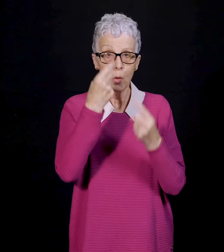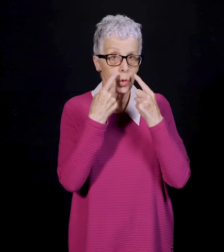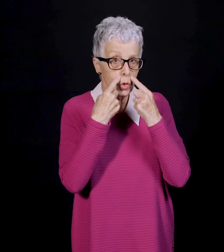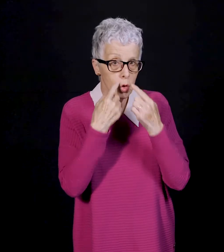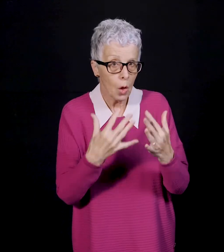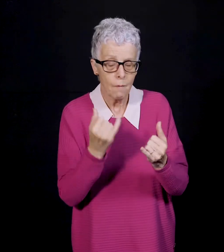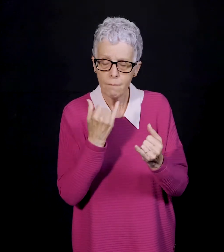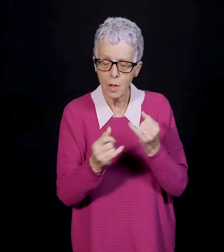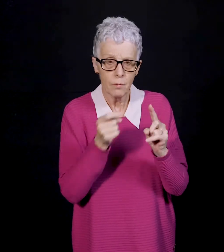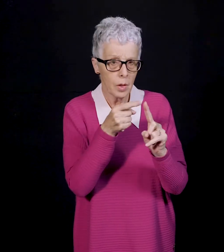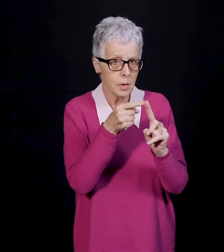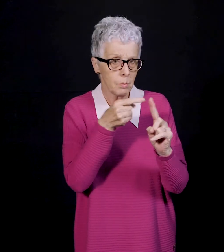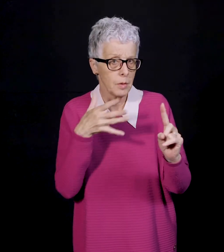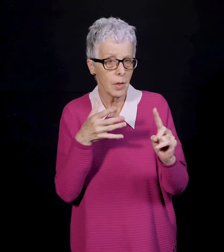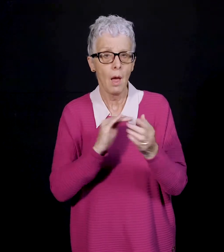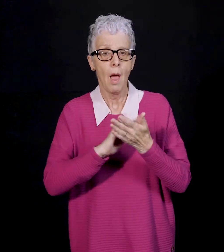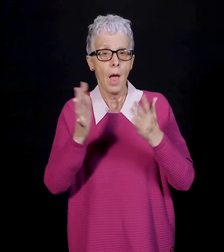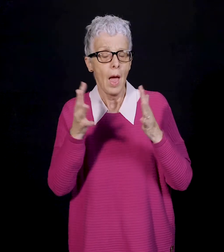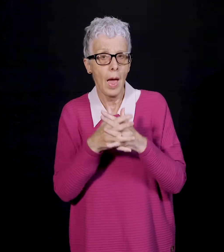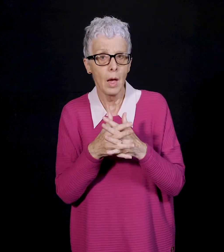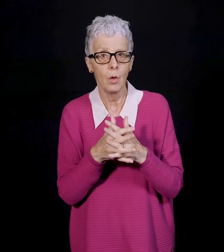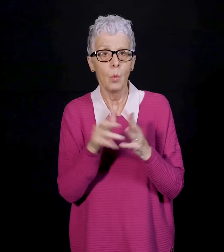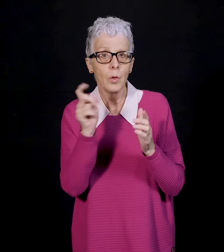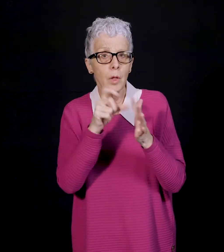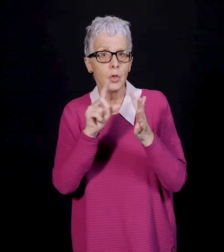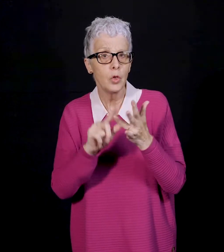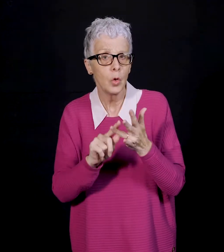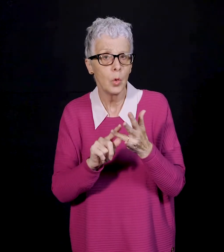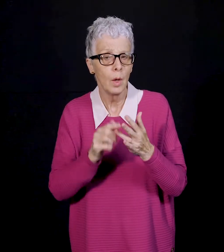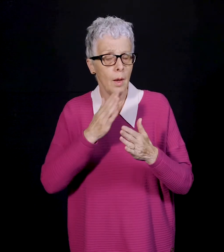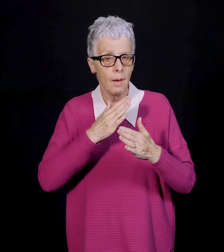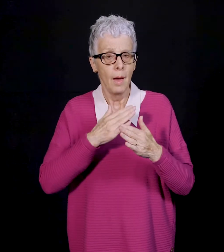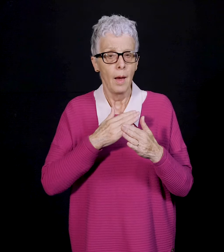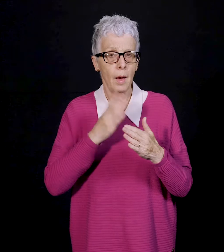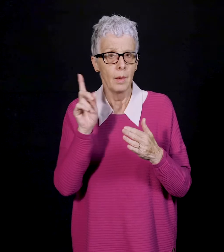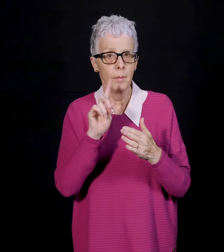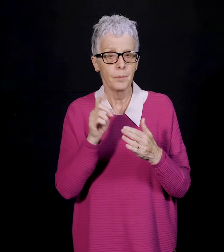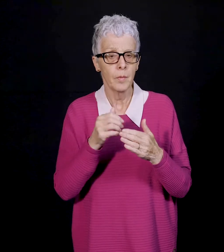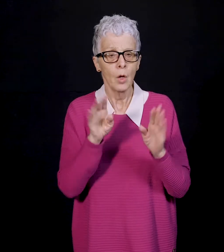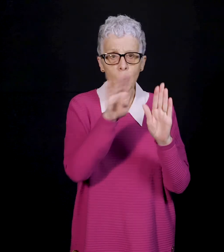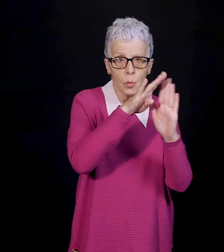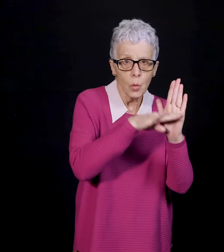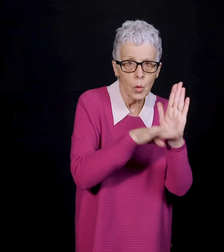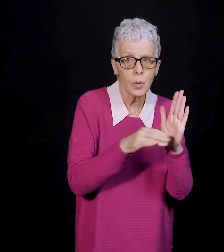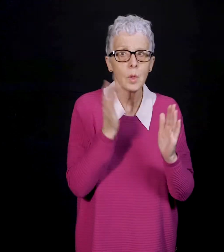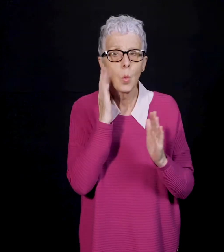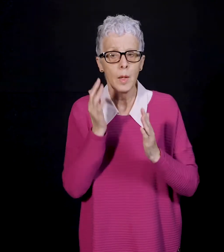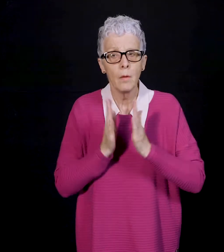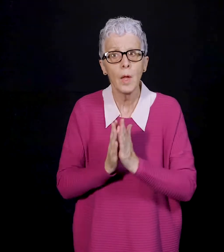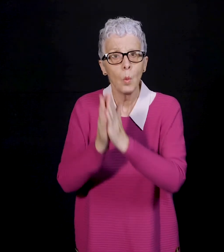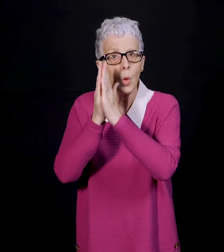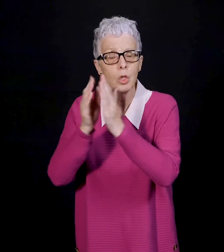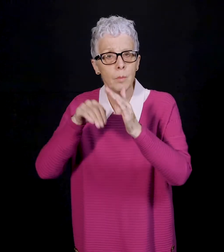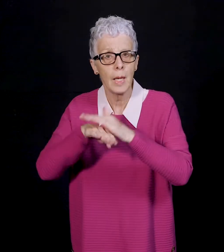specific terms in the Scriptures how they were to conduct themselves in the worship of the tent of meeting or the